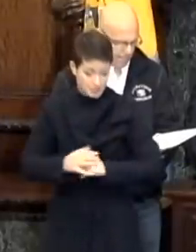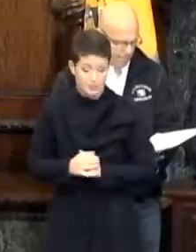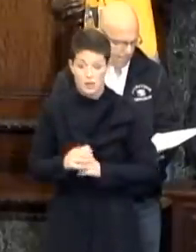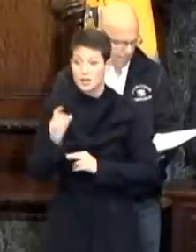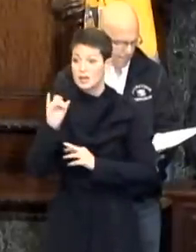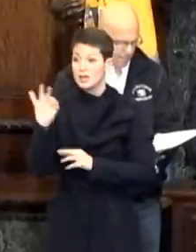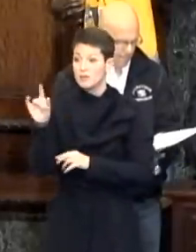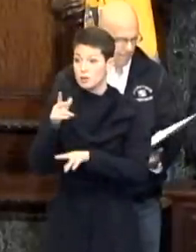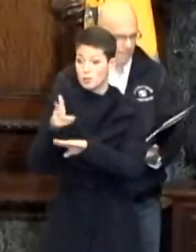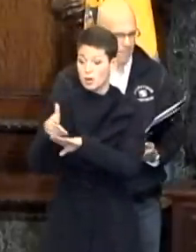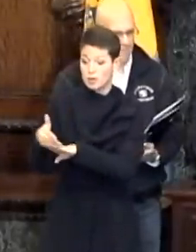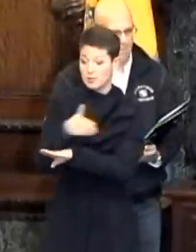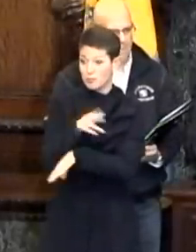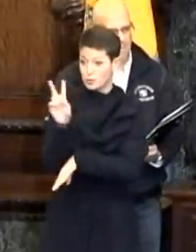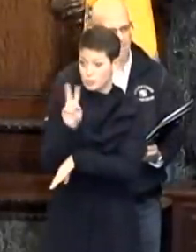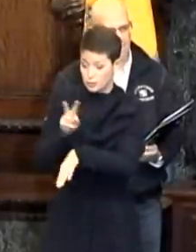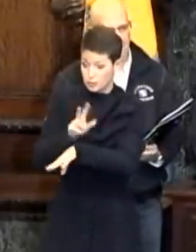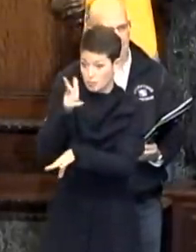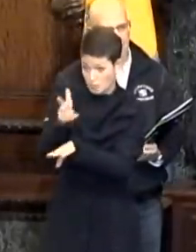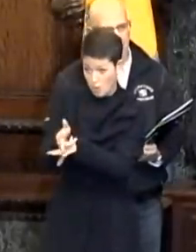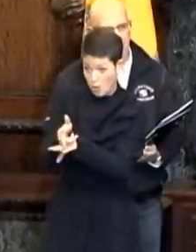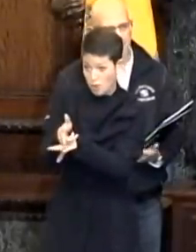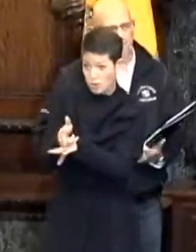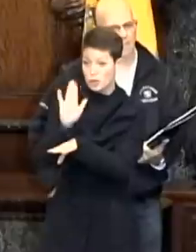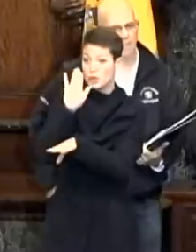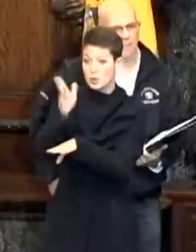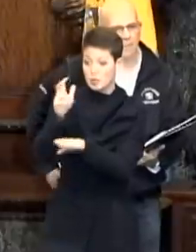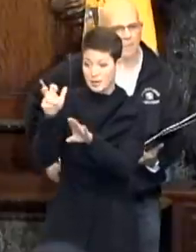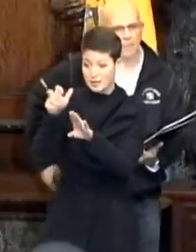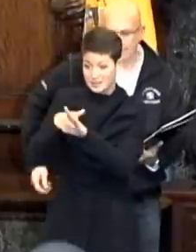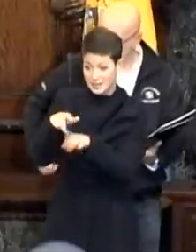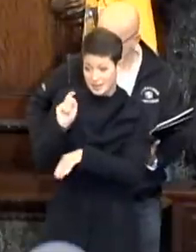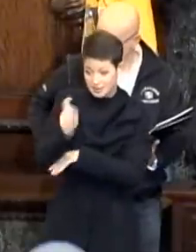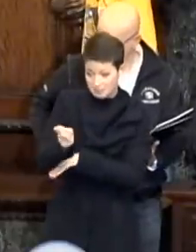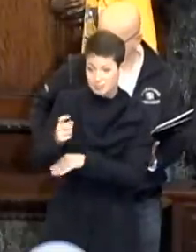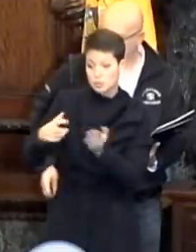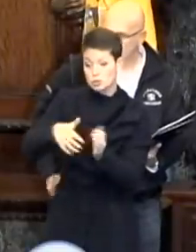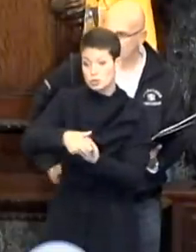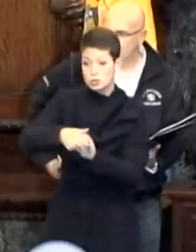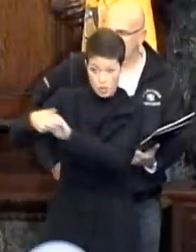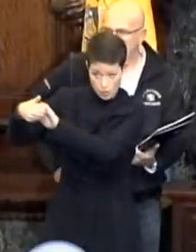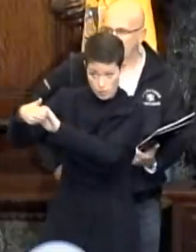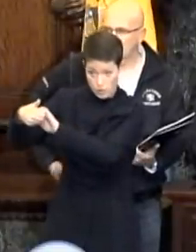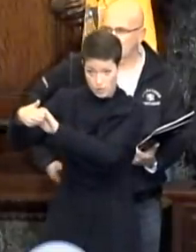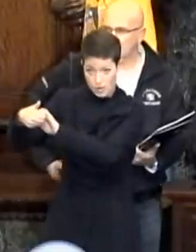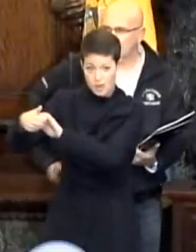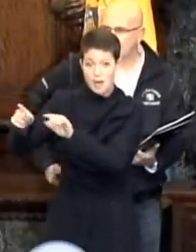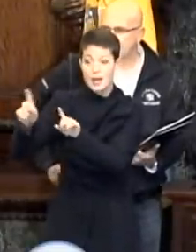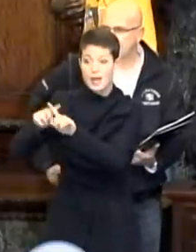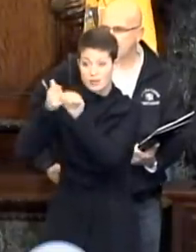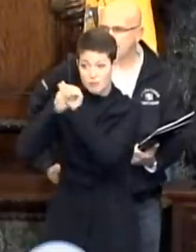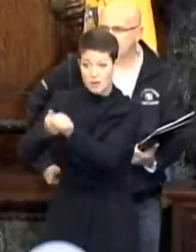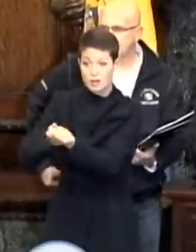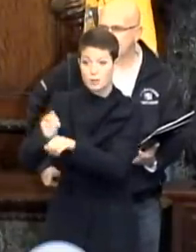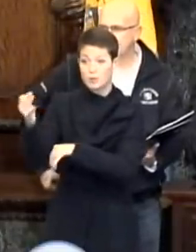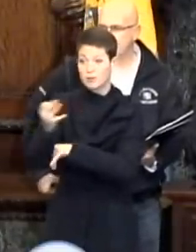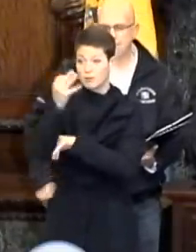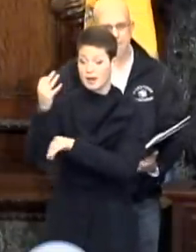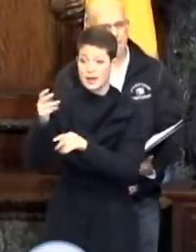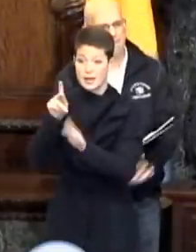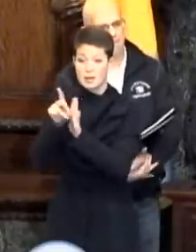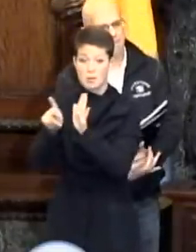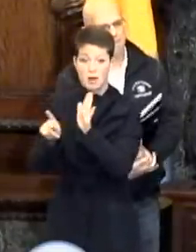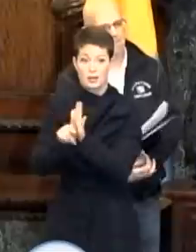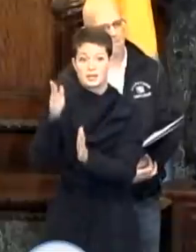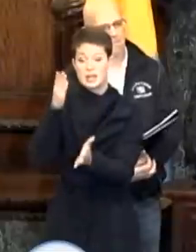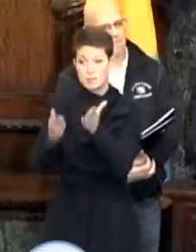you park there before 2 p.m. today, your car will be ticketed, it will be towed, and in accordance with a Friday policy, it